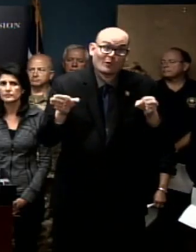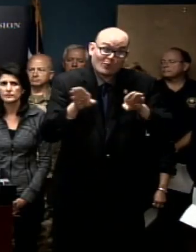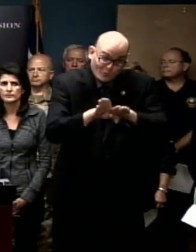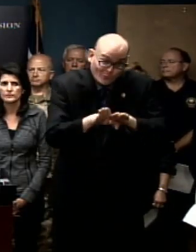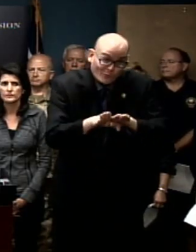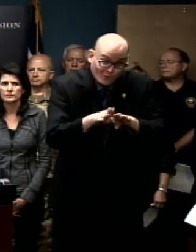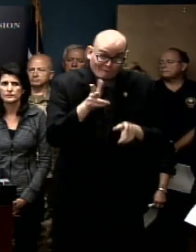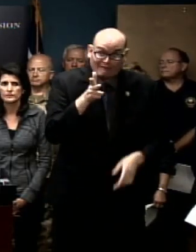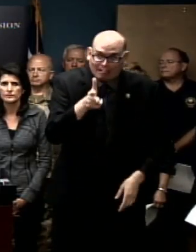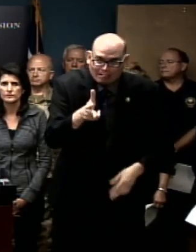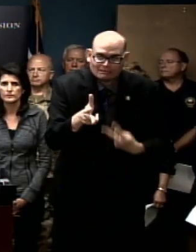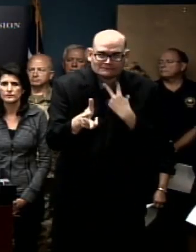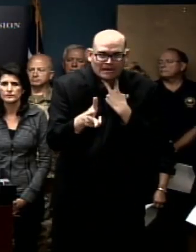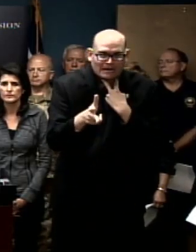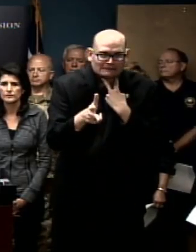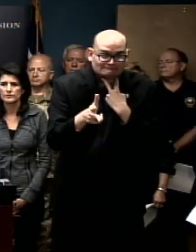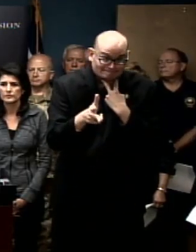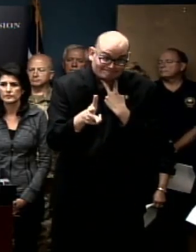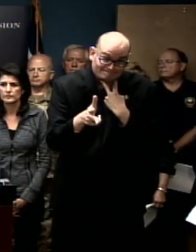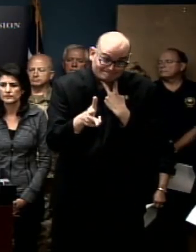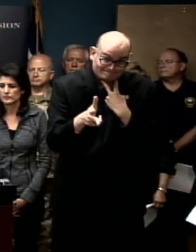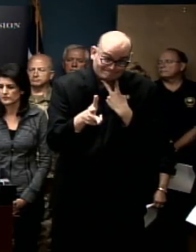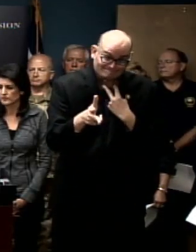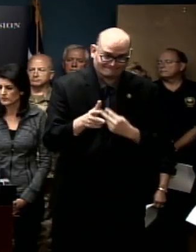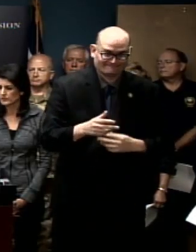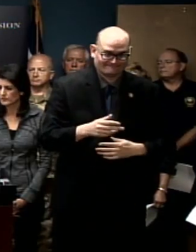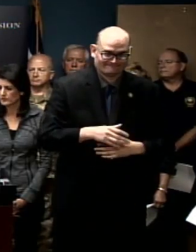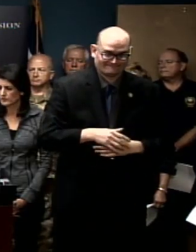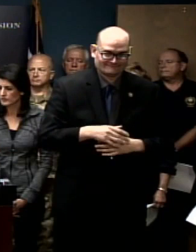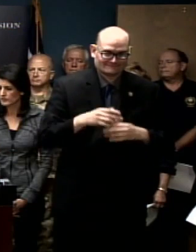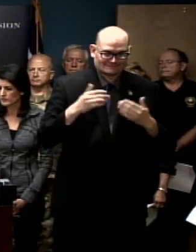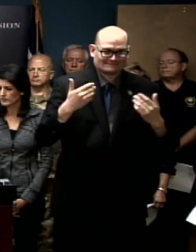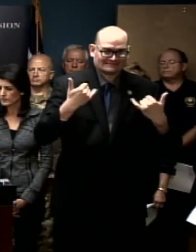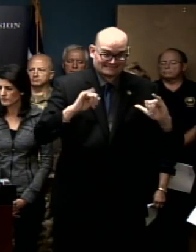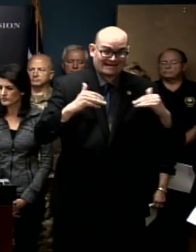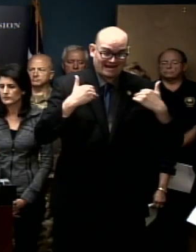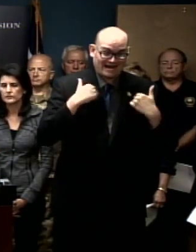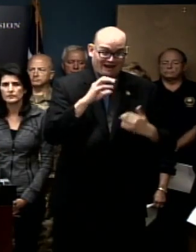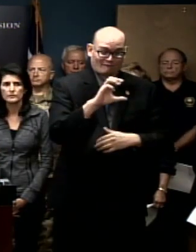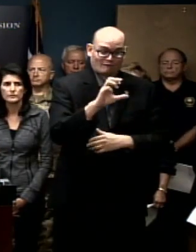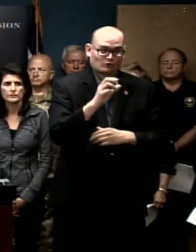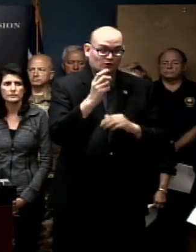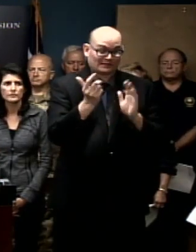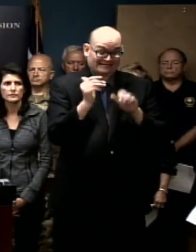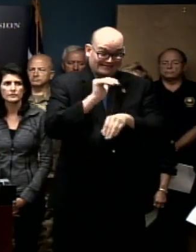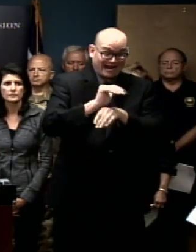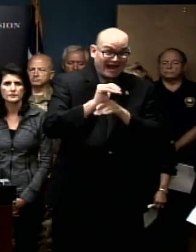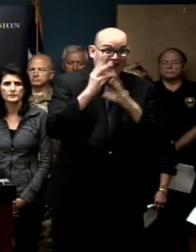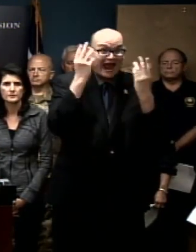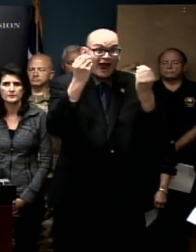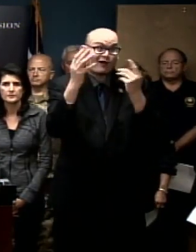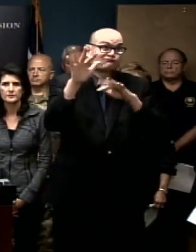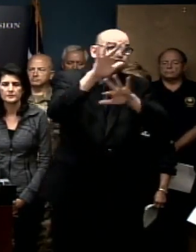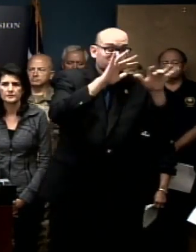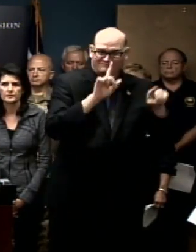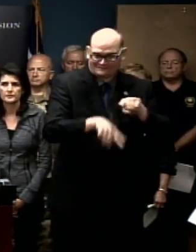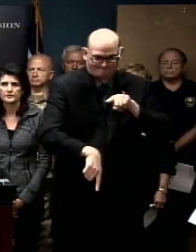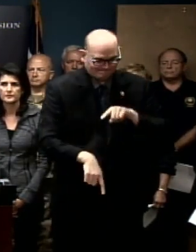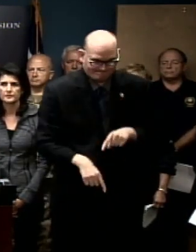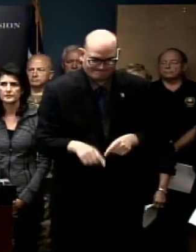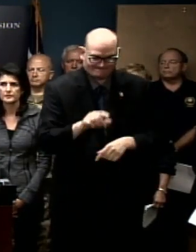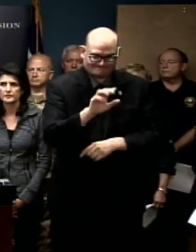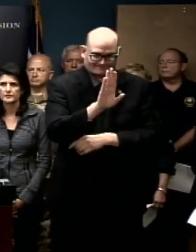areas that they're trying to get into. We still have curfews up tonight in Berkeley, Beaufort,